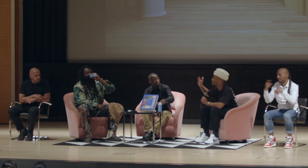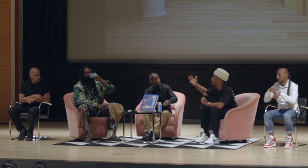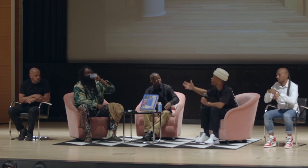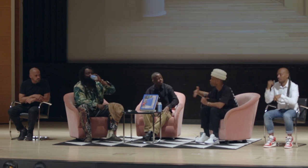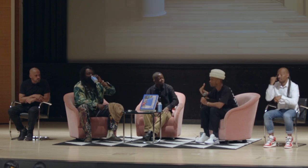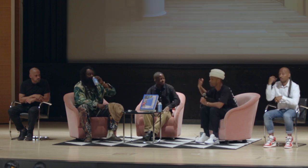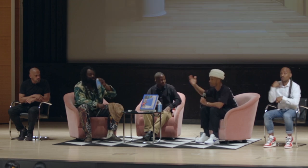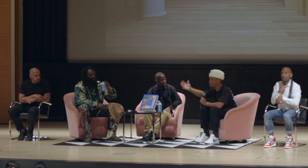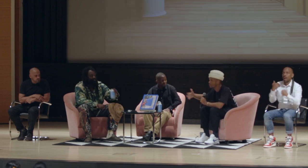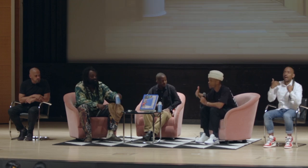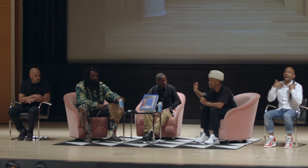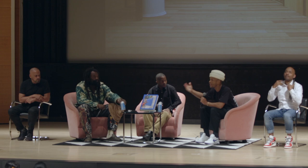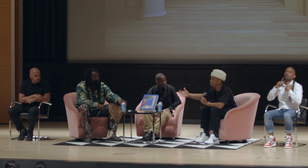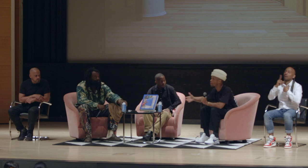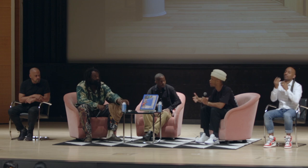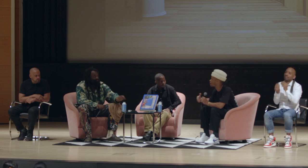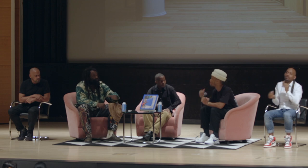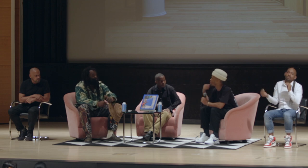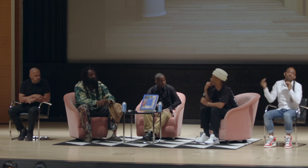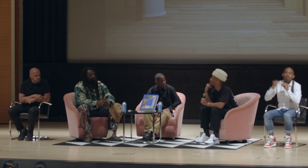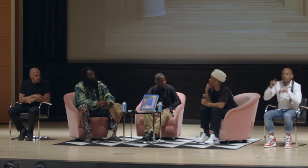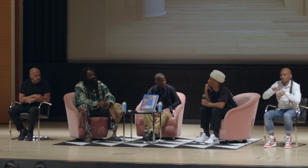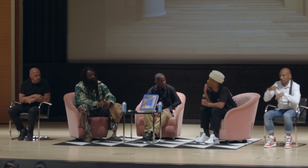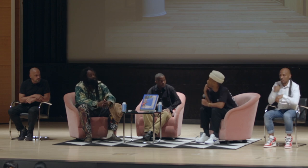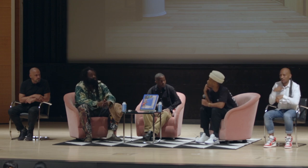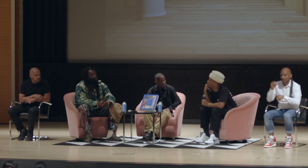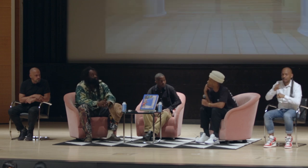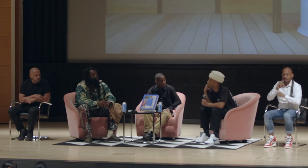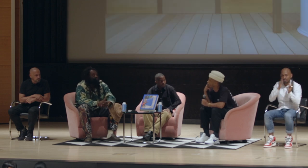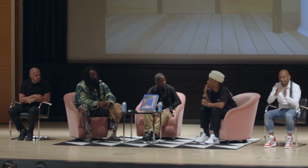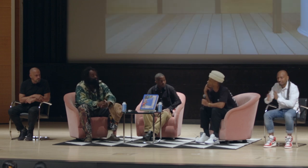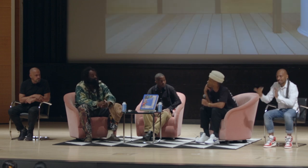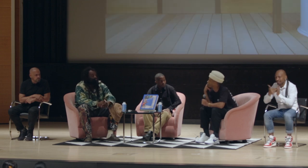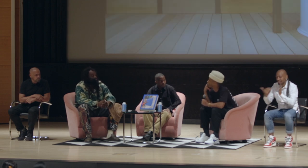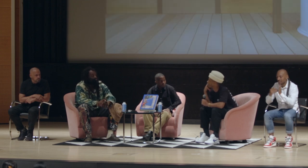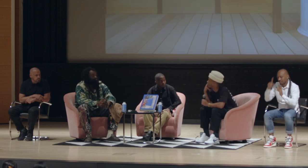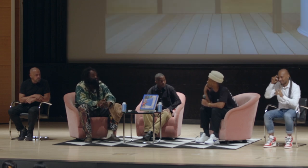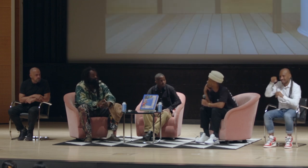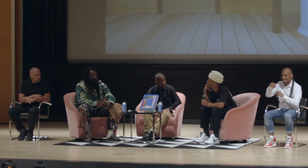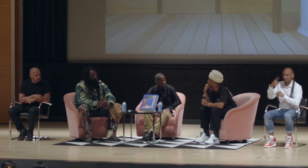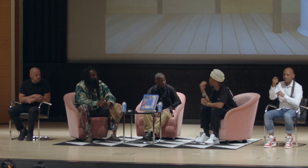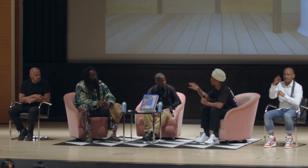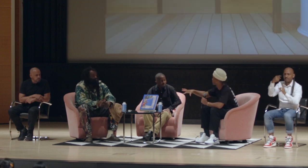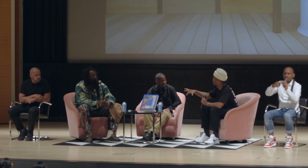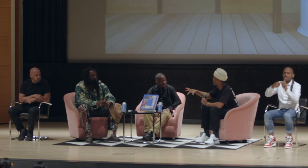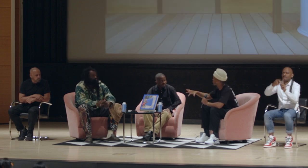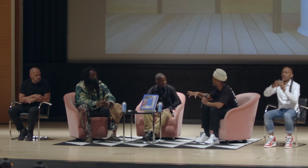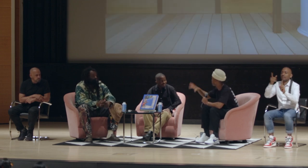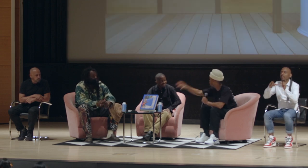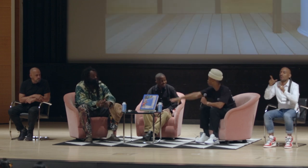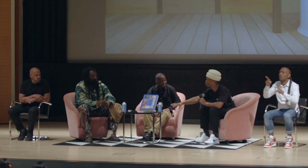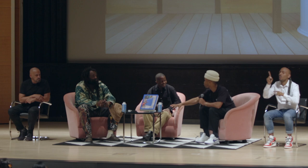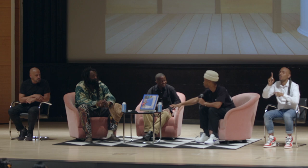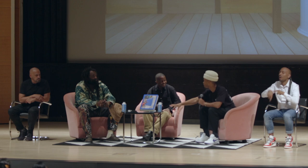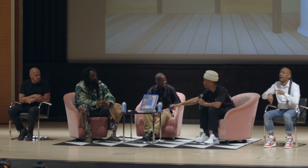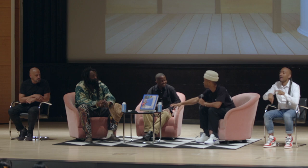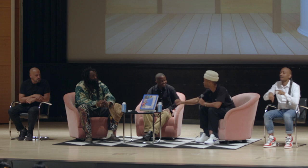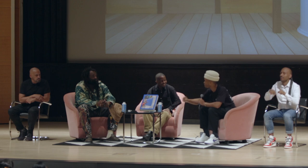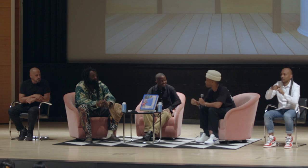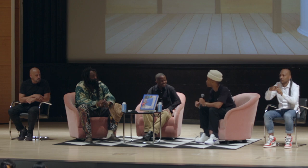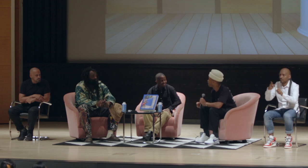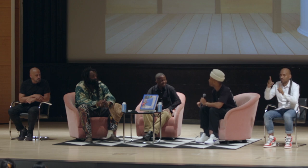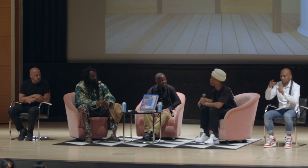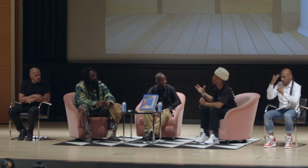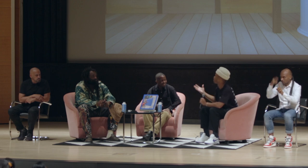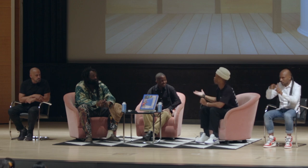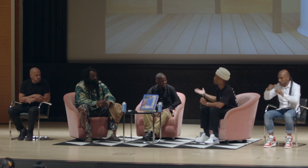if we had more time, would have probably planned it 8 more times, you know, because he was one of those people that you just could not, you'd be like, so this is the show, right? And